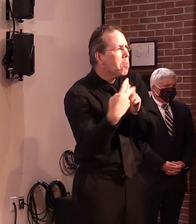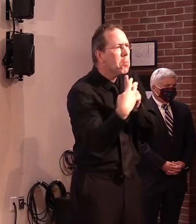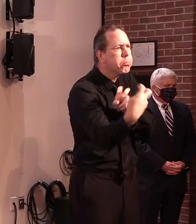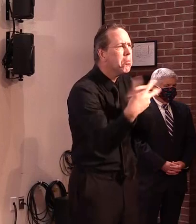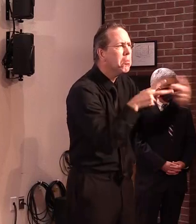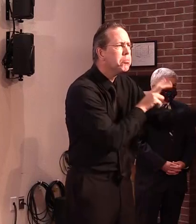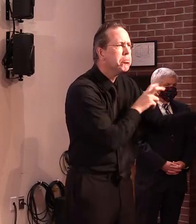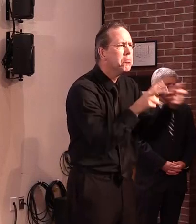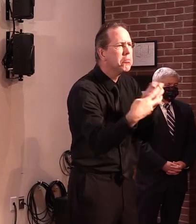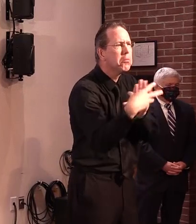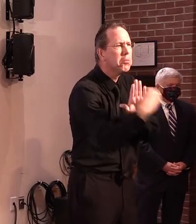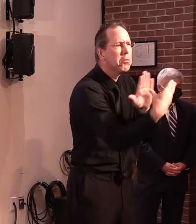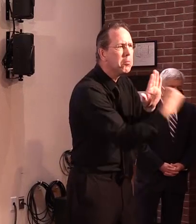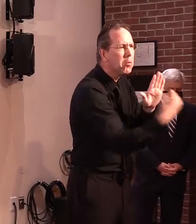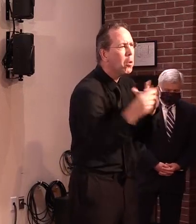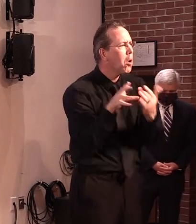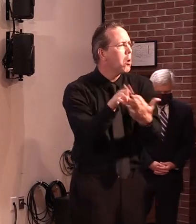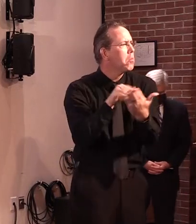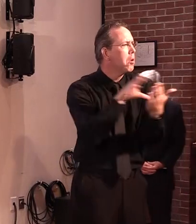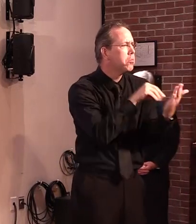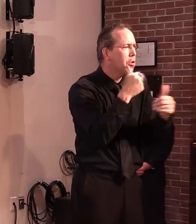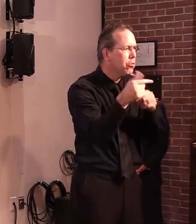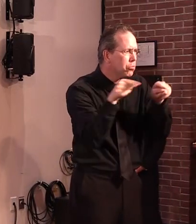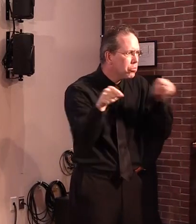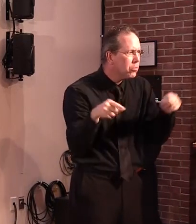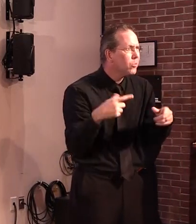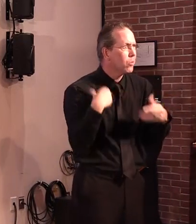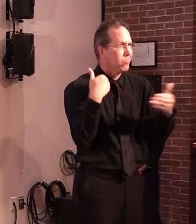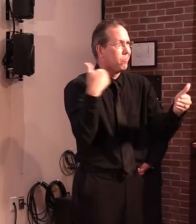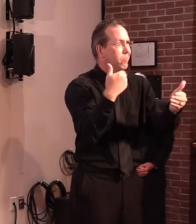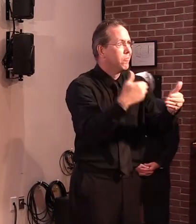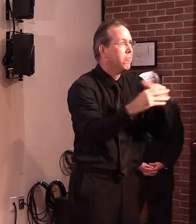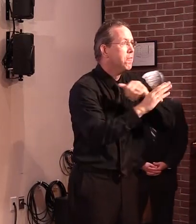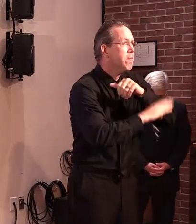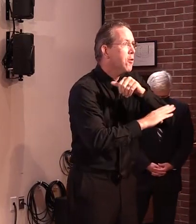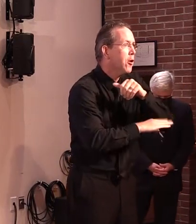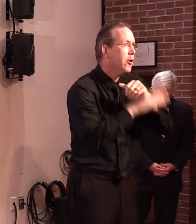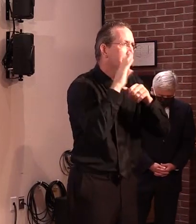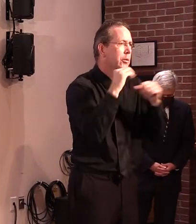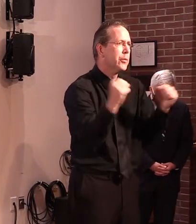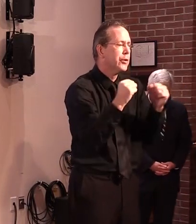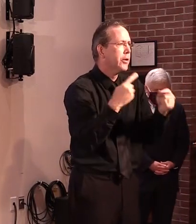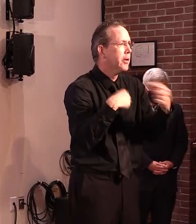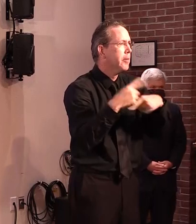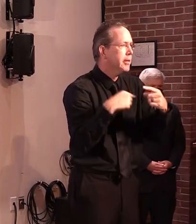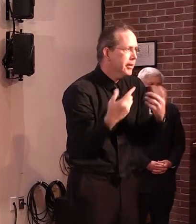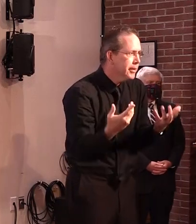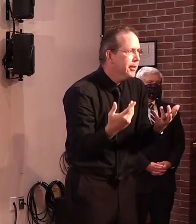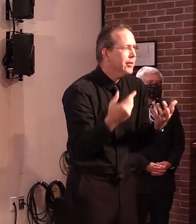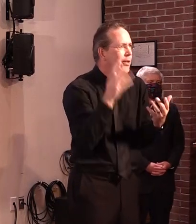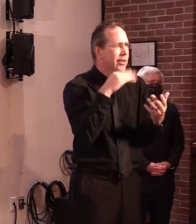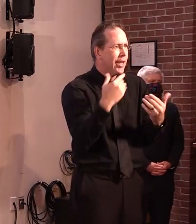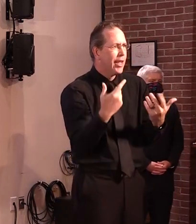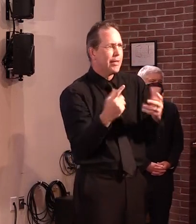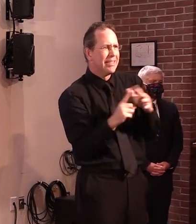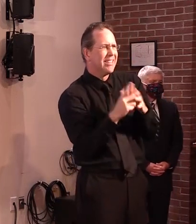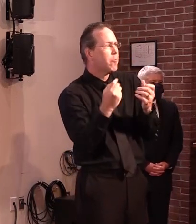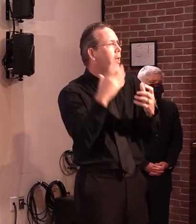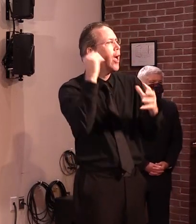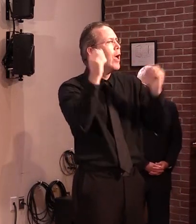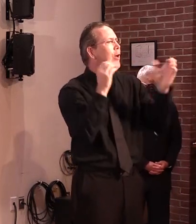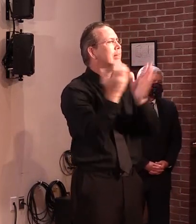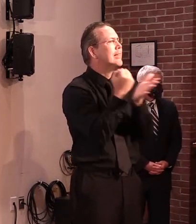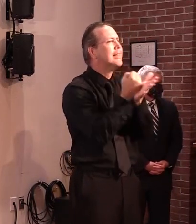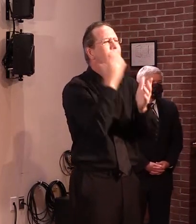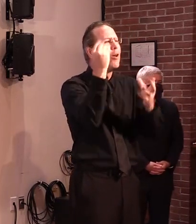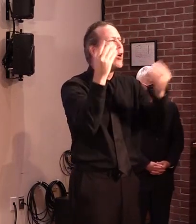fall and the winter, which will be a challenge because there'll be much more indoor activity as opposed to outdoor activity,